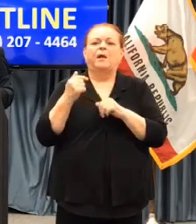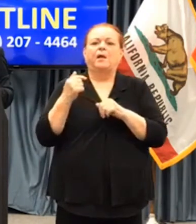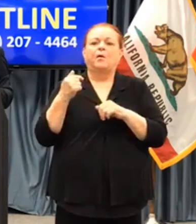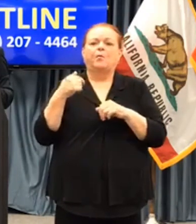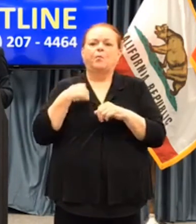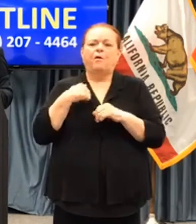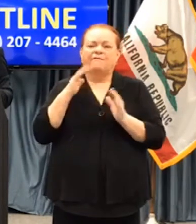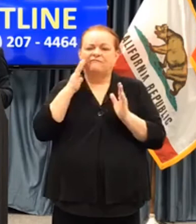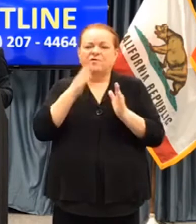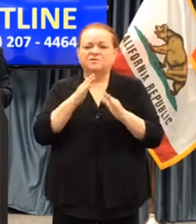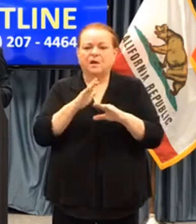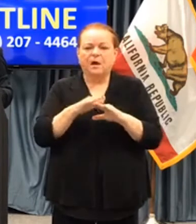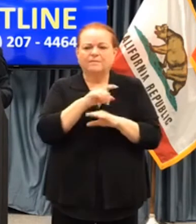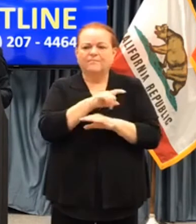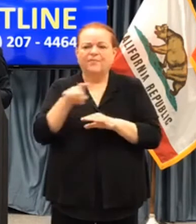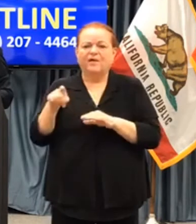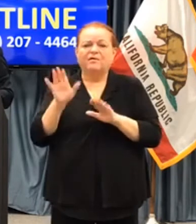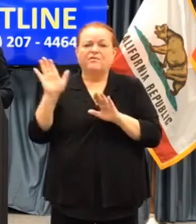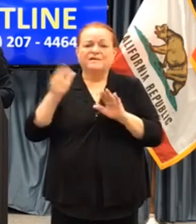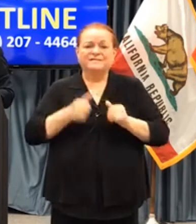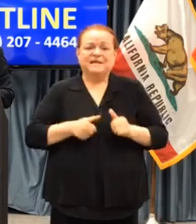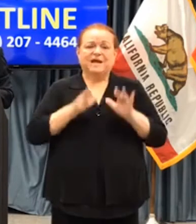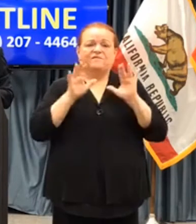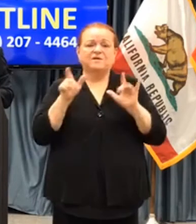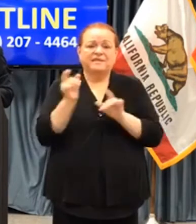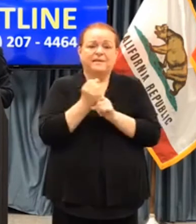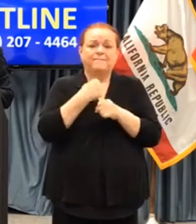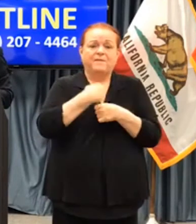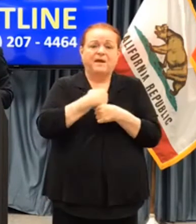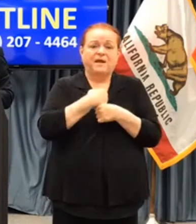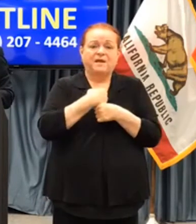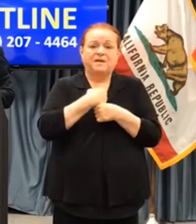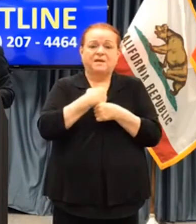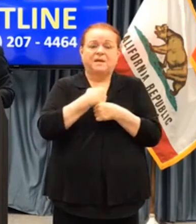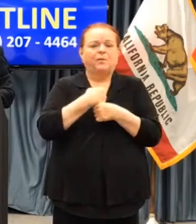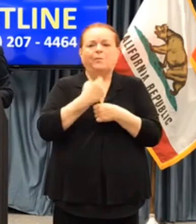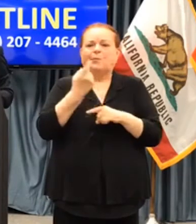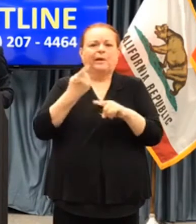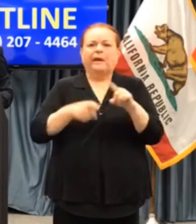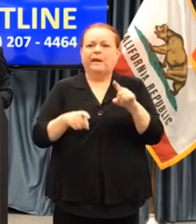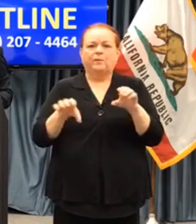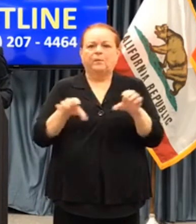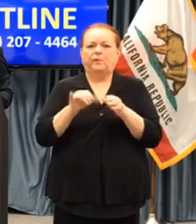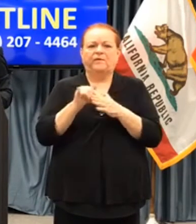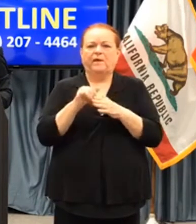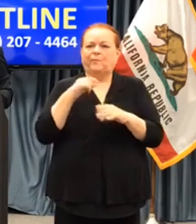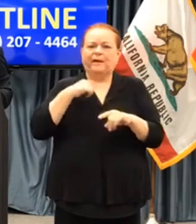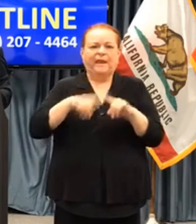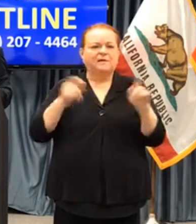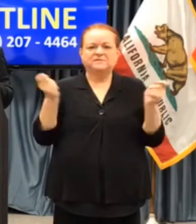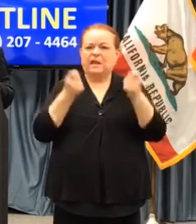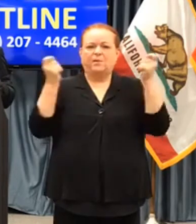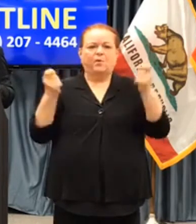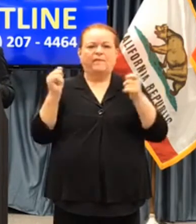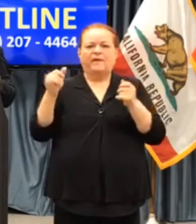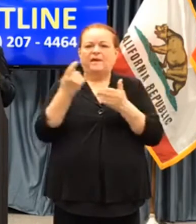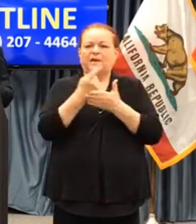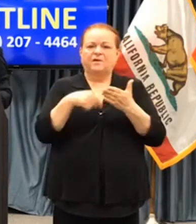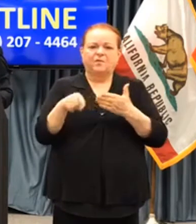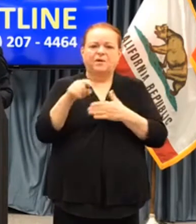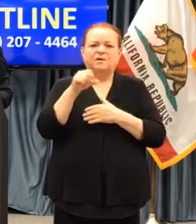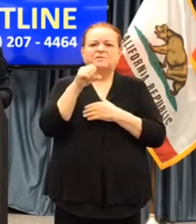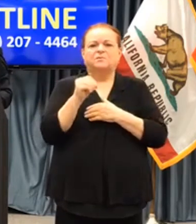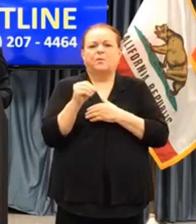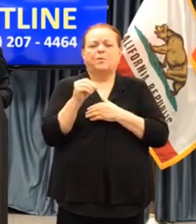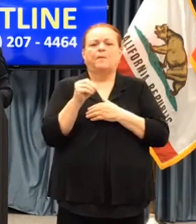made next week in our nation. We will not be able to do that. So I just want to remind everybody, next week, just say a little